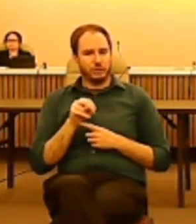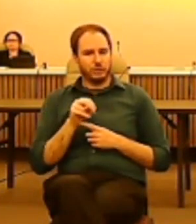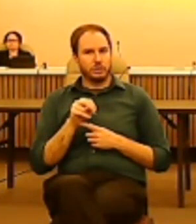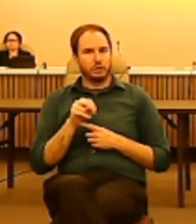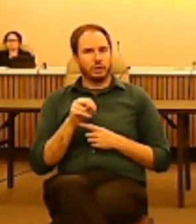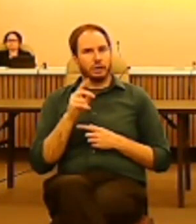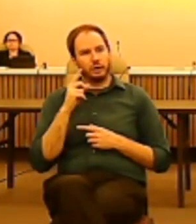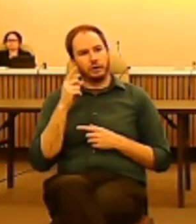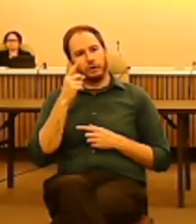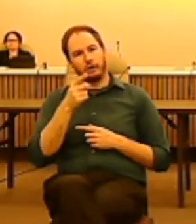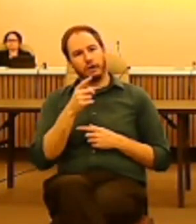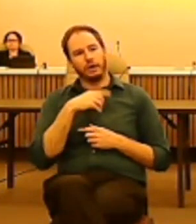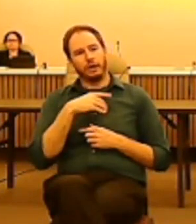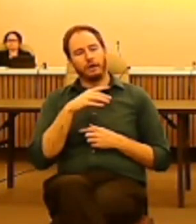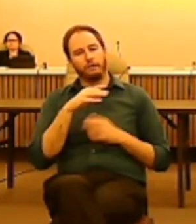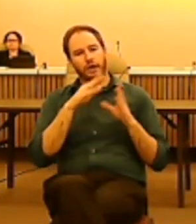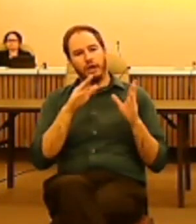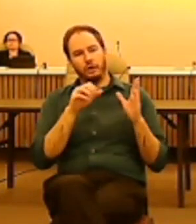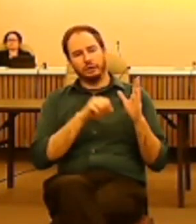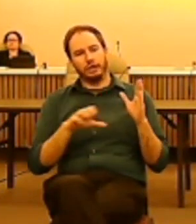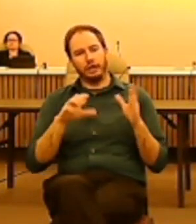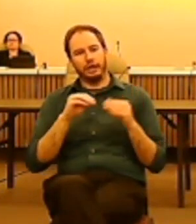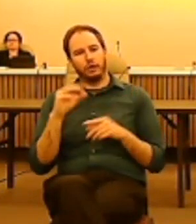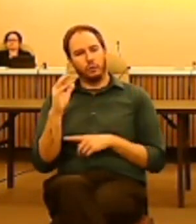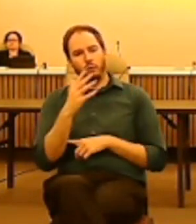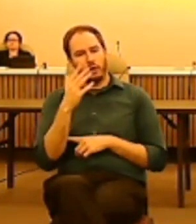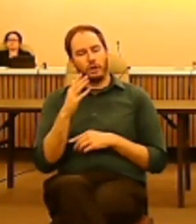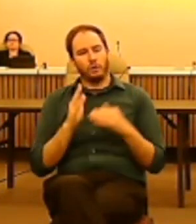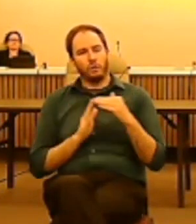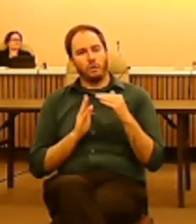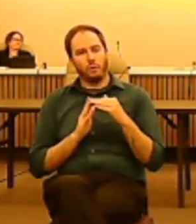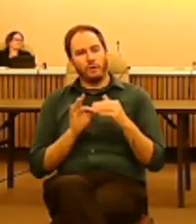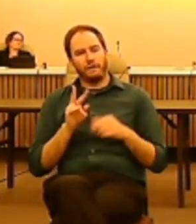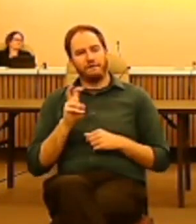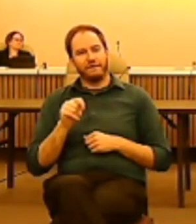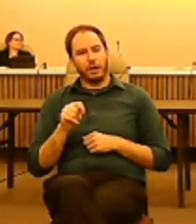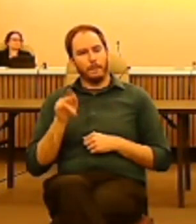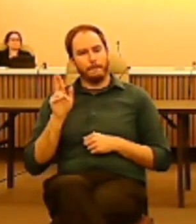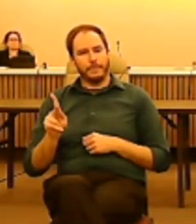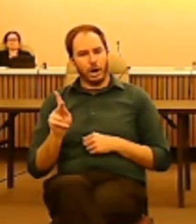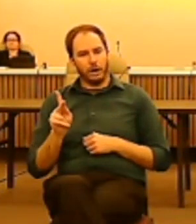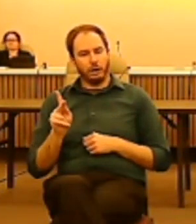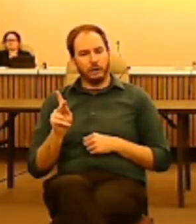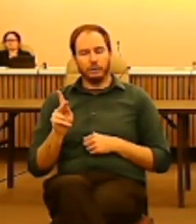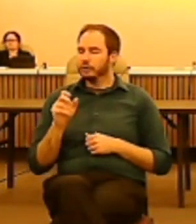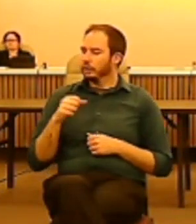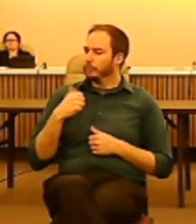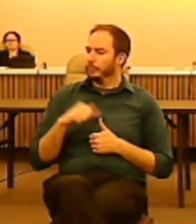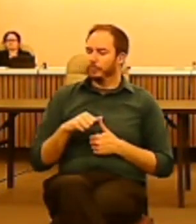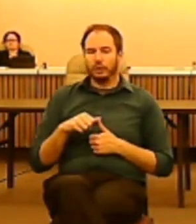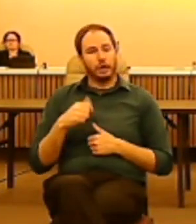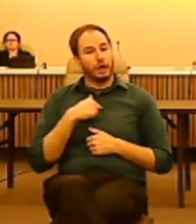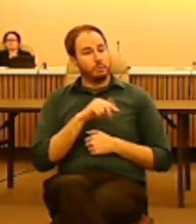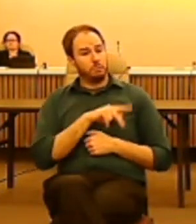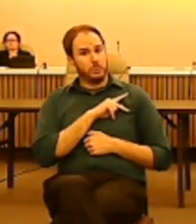ferry houses in the woodlands in the southeast corner of the Veterans Park beyond the Lehigh Trail. And I